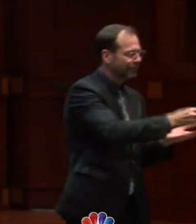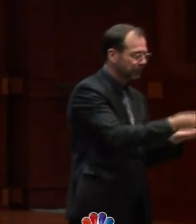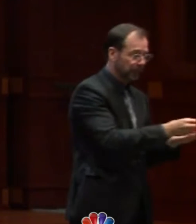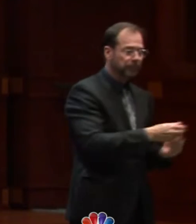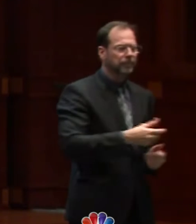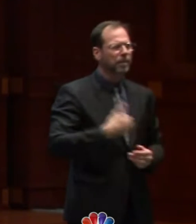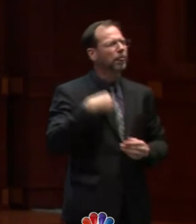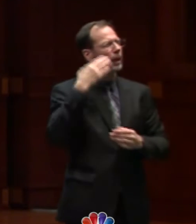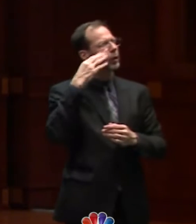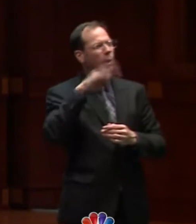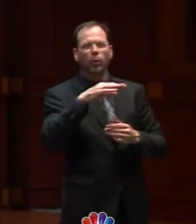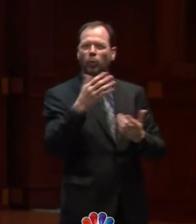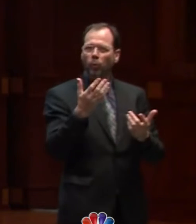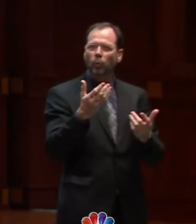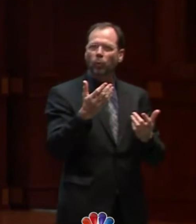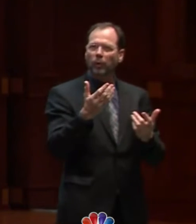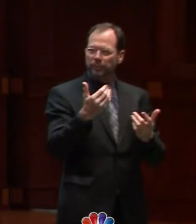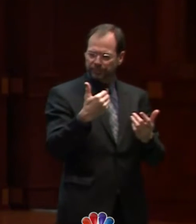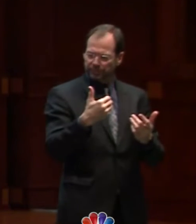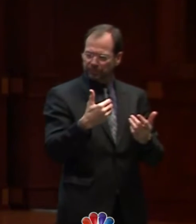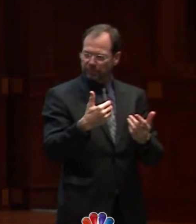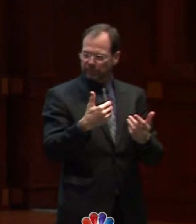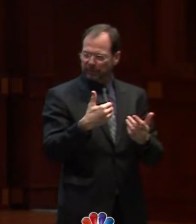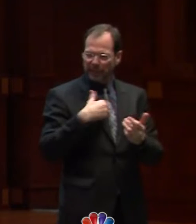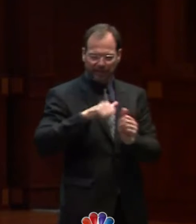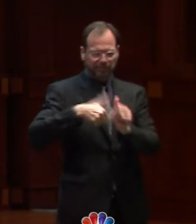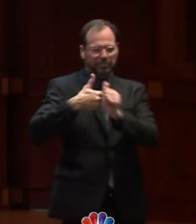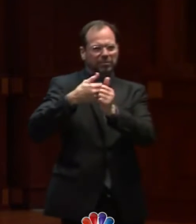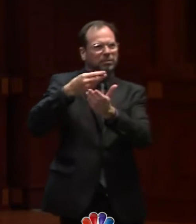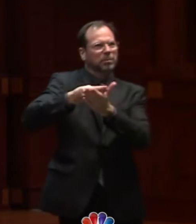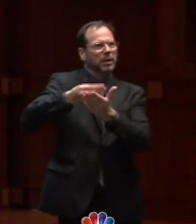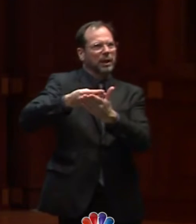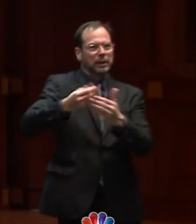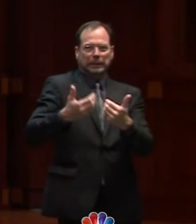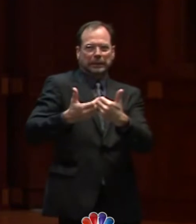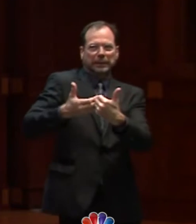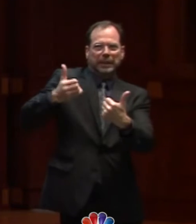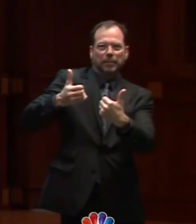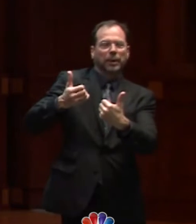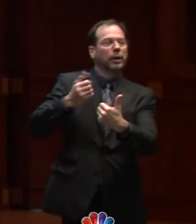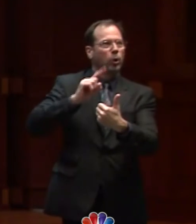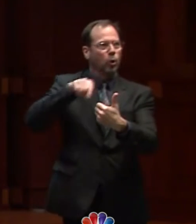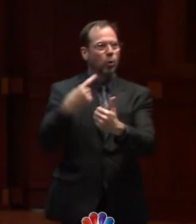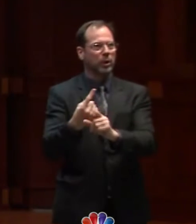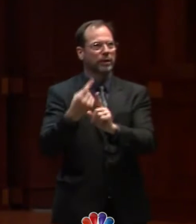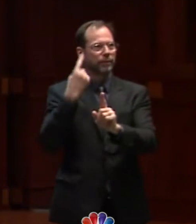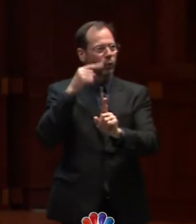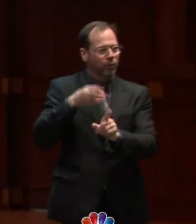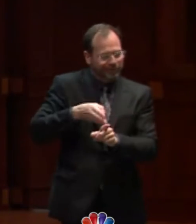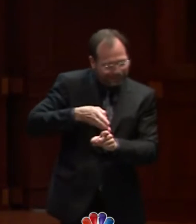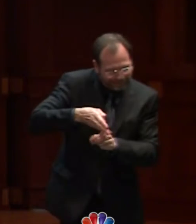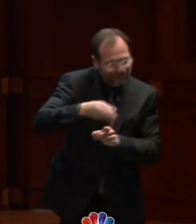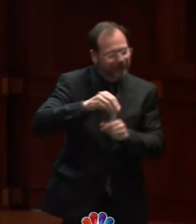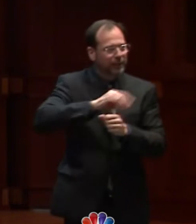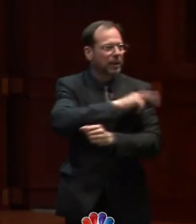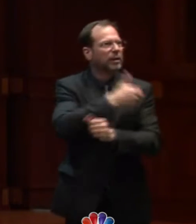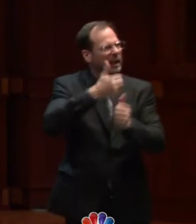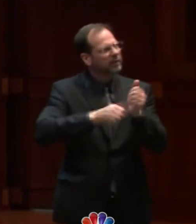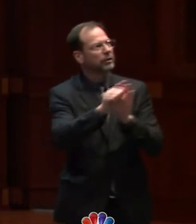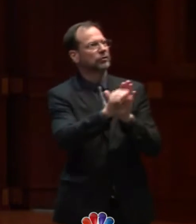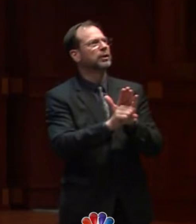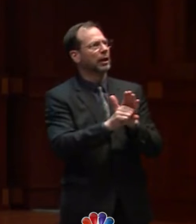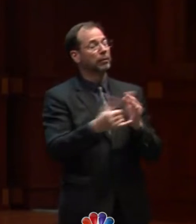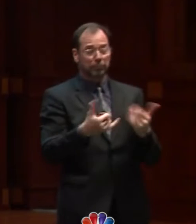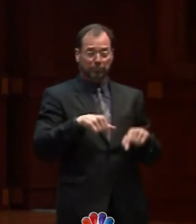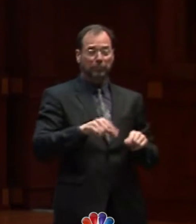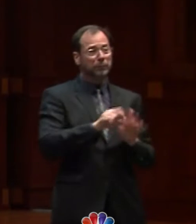know that there is a tranche of funds set aside separately for hospitals in every state, including in the